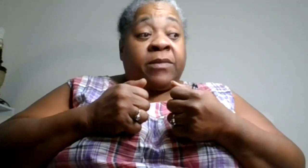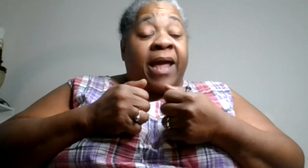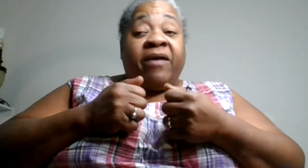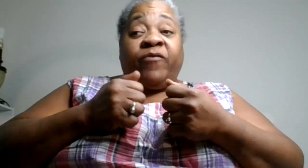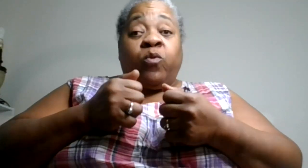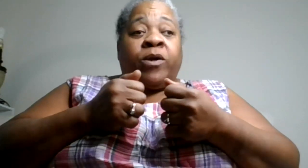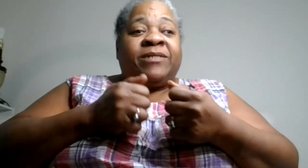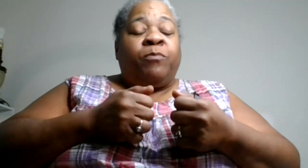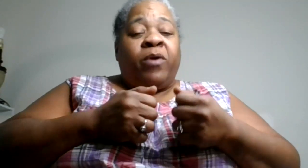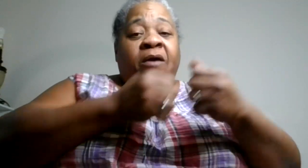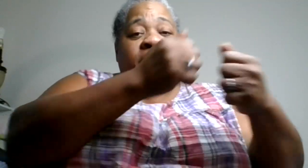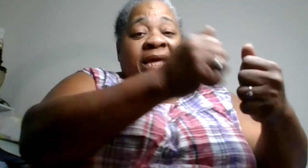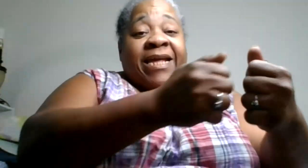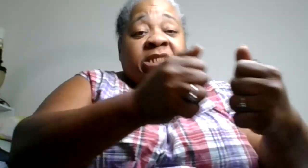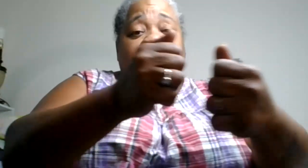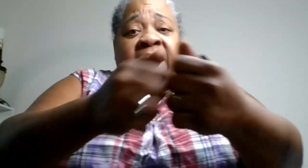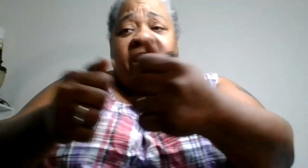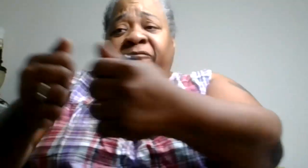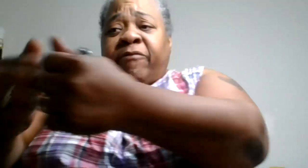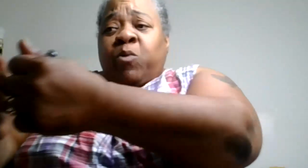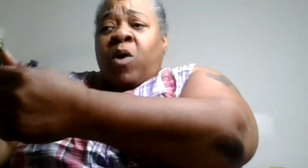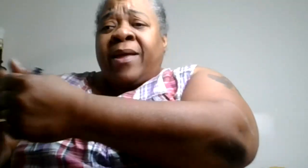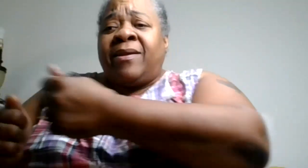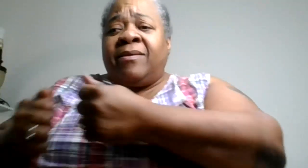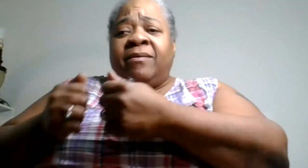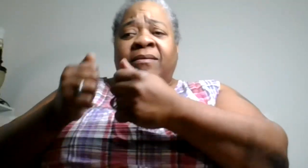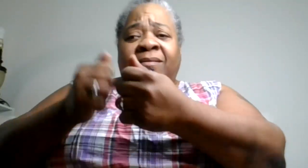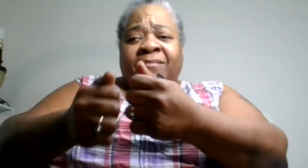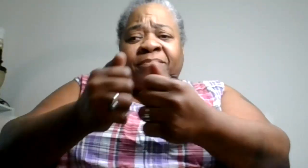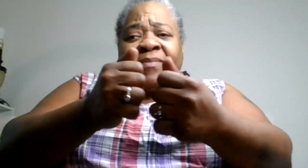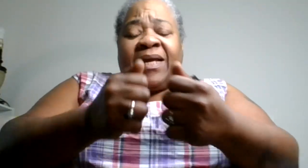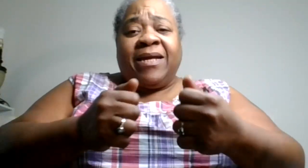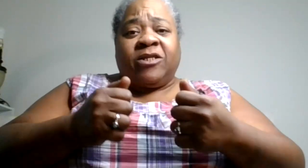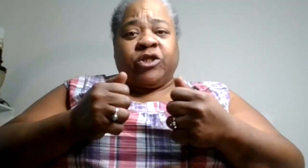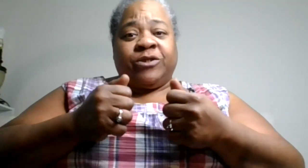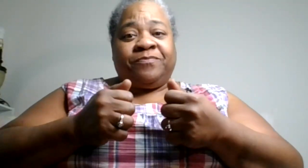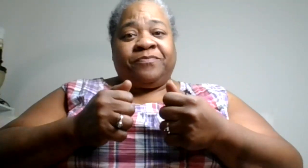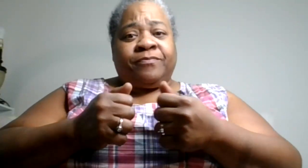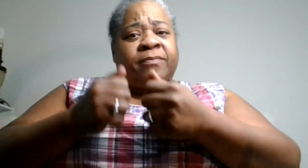Okay, if you want to point out each and every one, each.